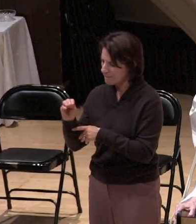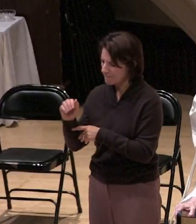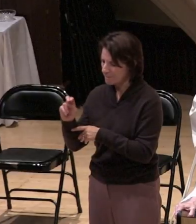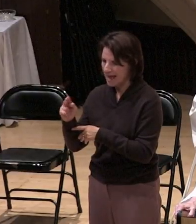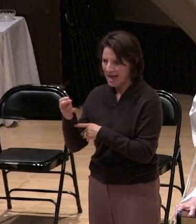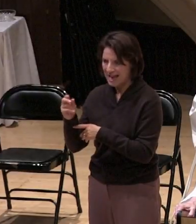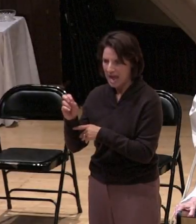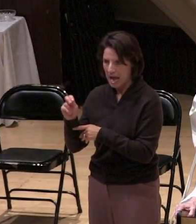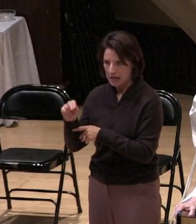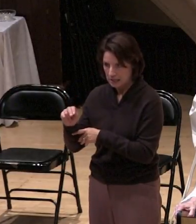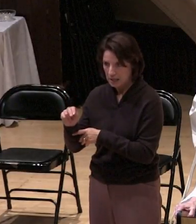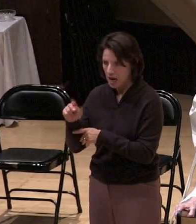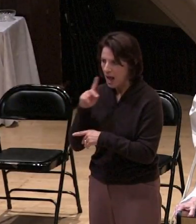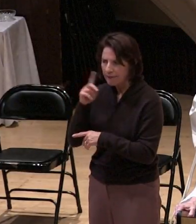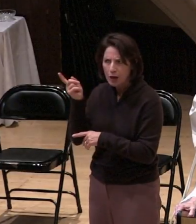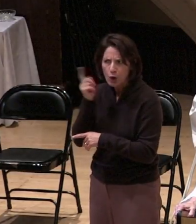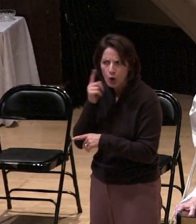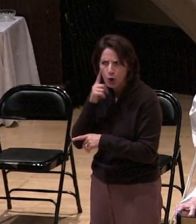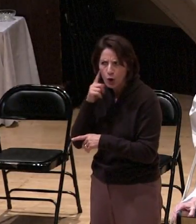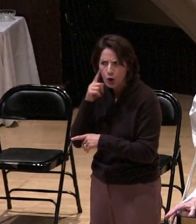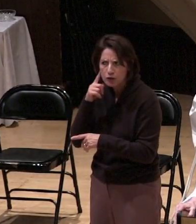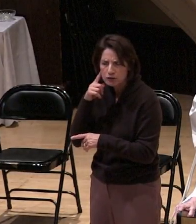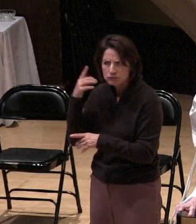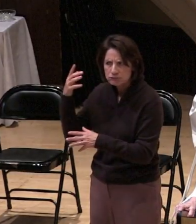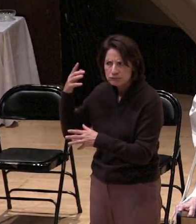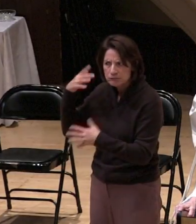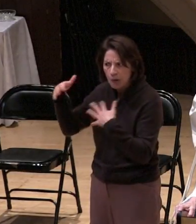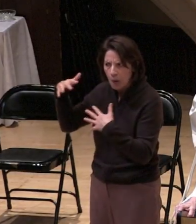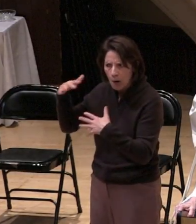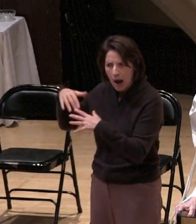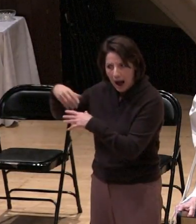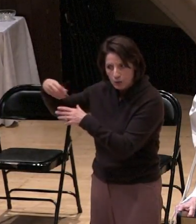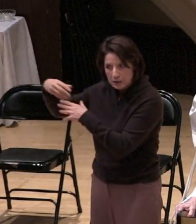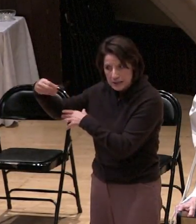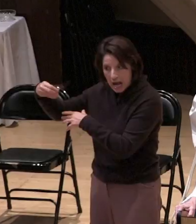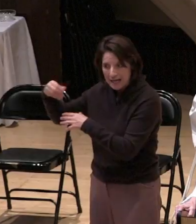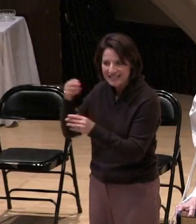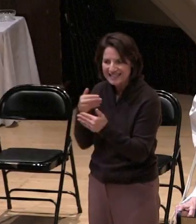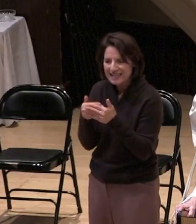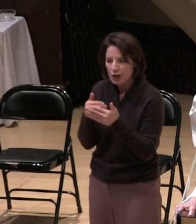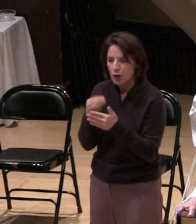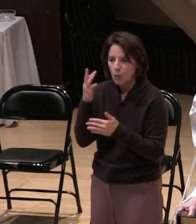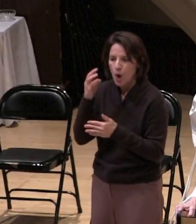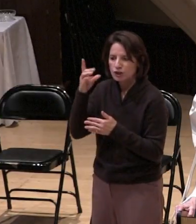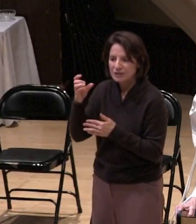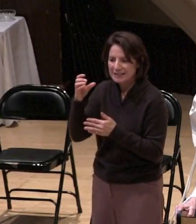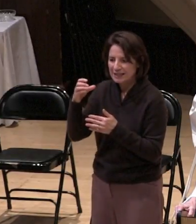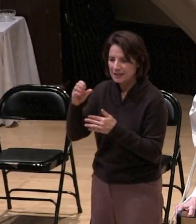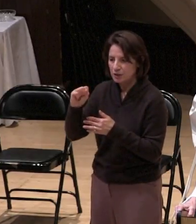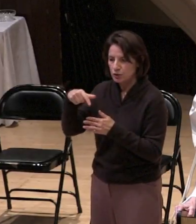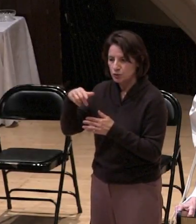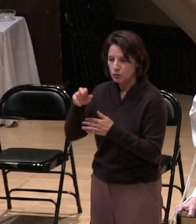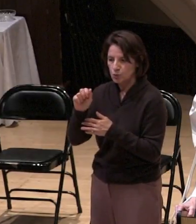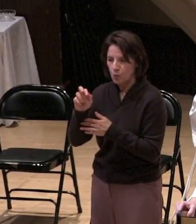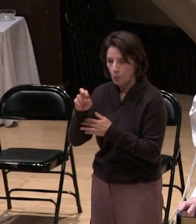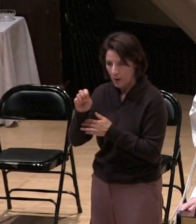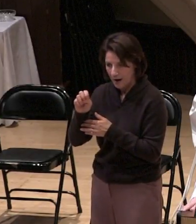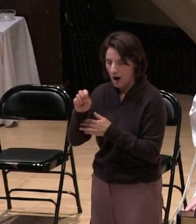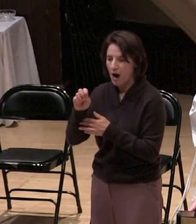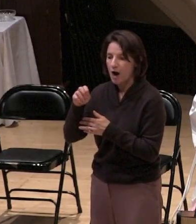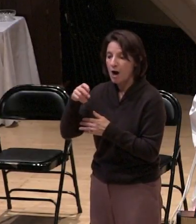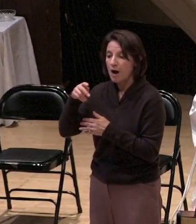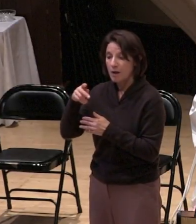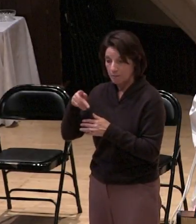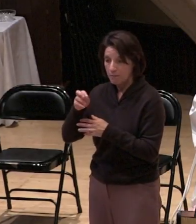heard a huge commotion outside. And right next to Washington Square Park, there was a clothing factory, the